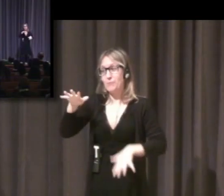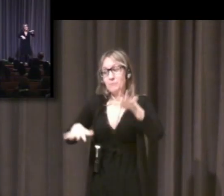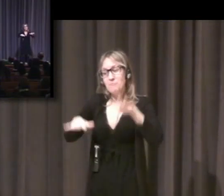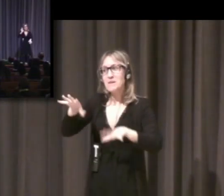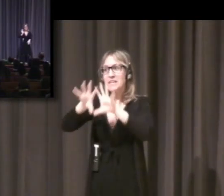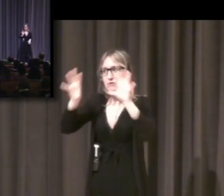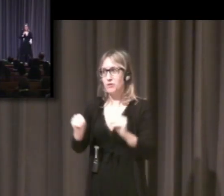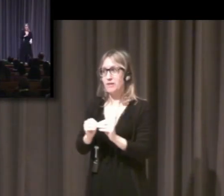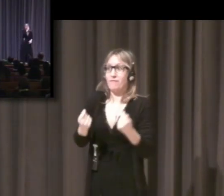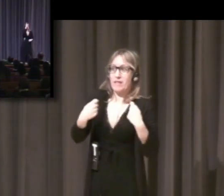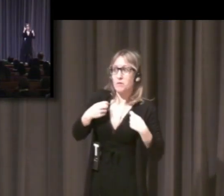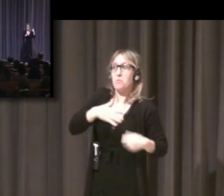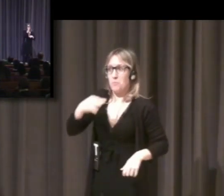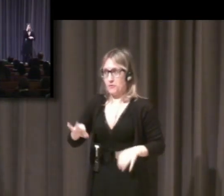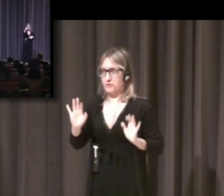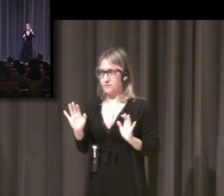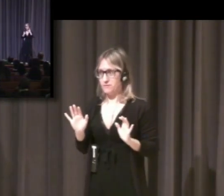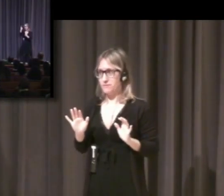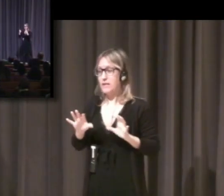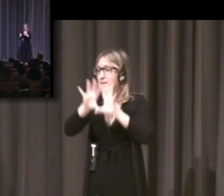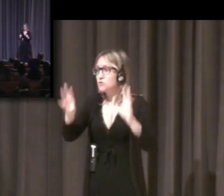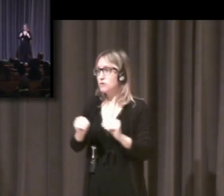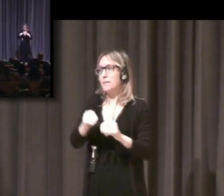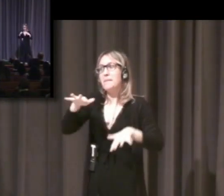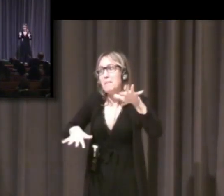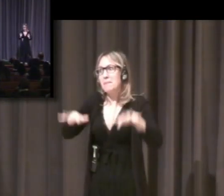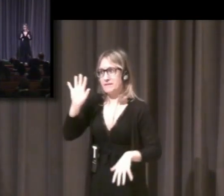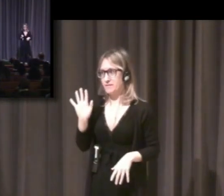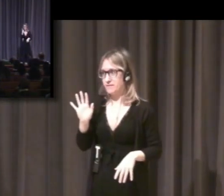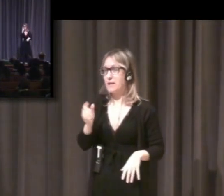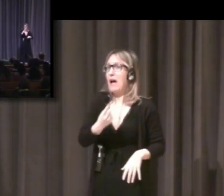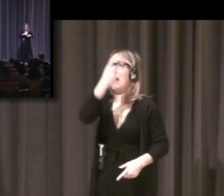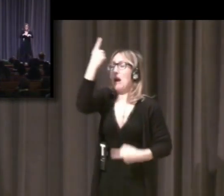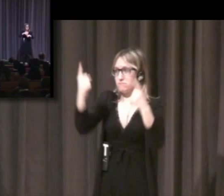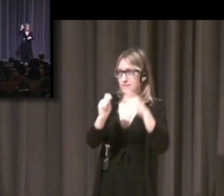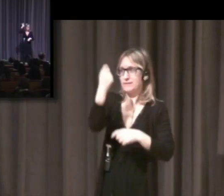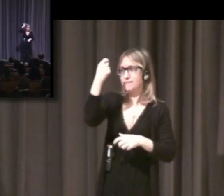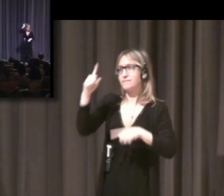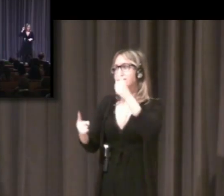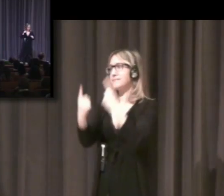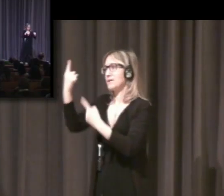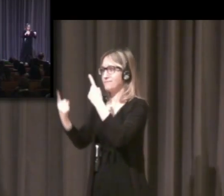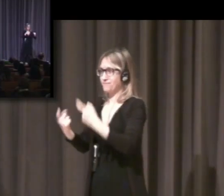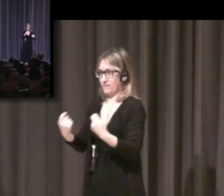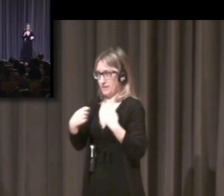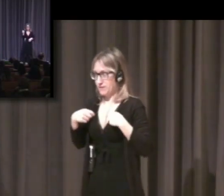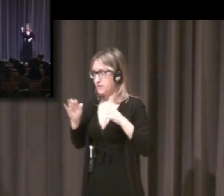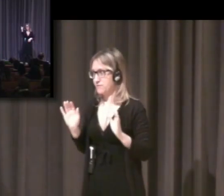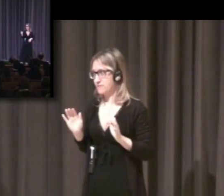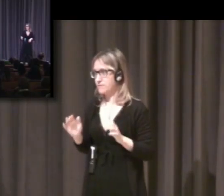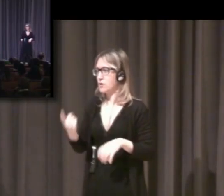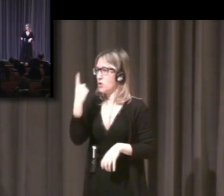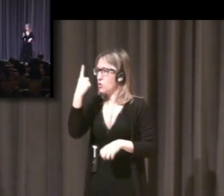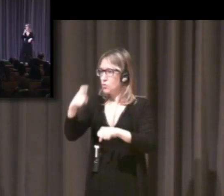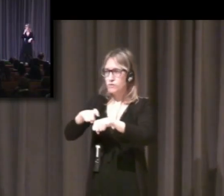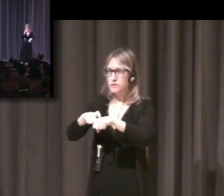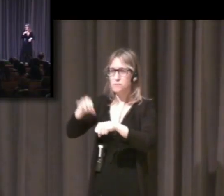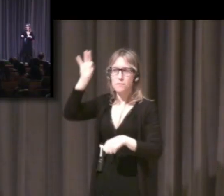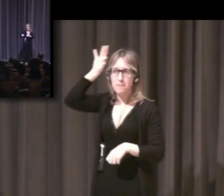One kind of cochlear implant person we call a star. That's a